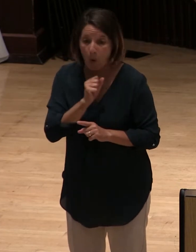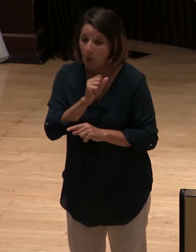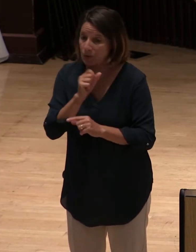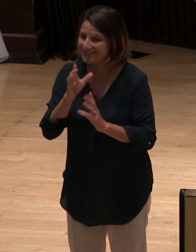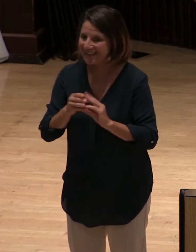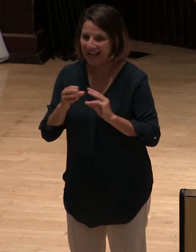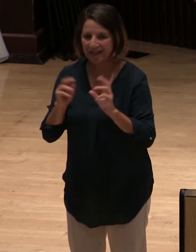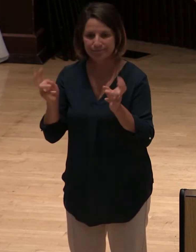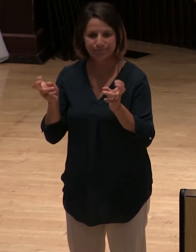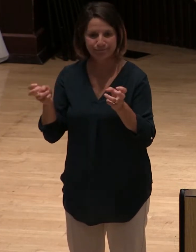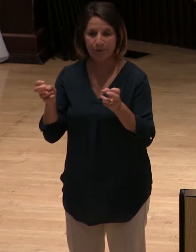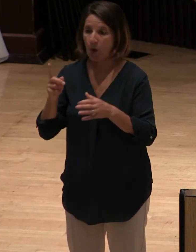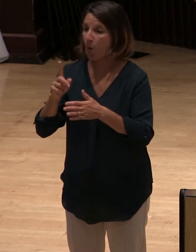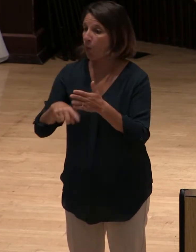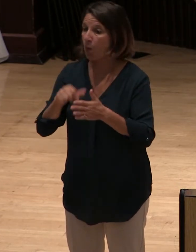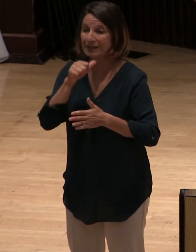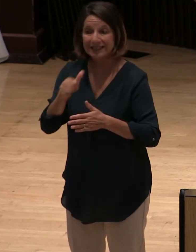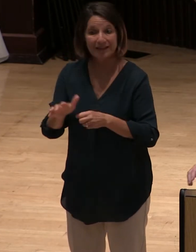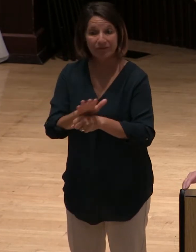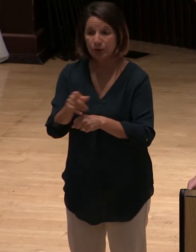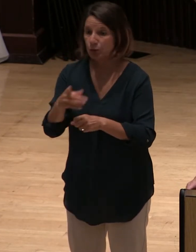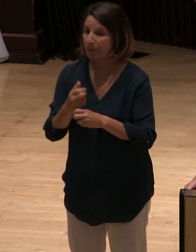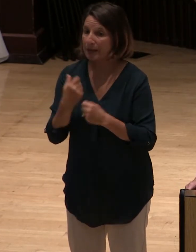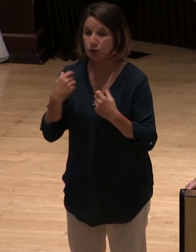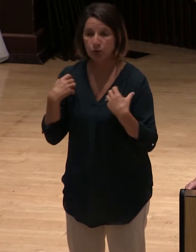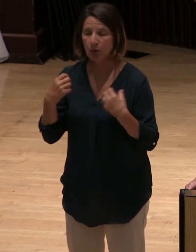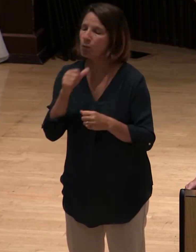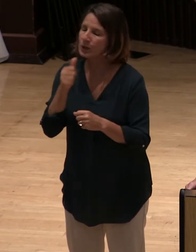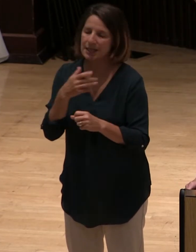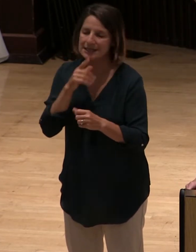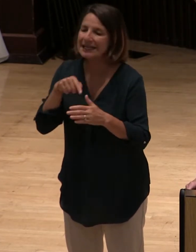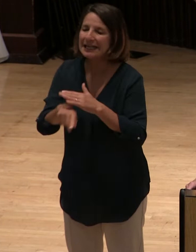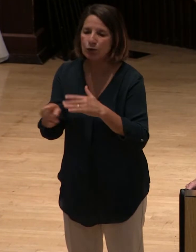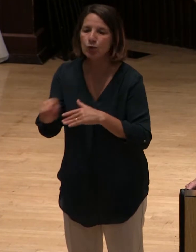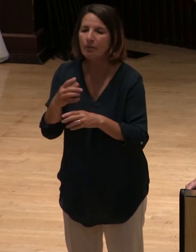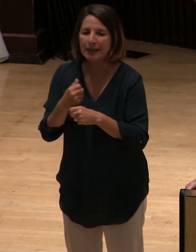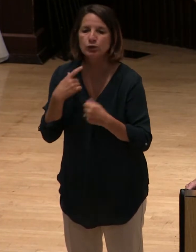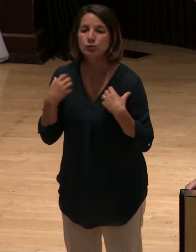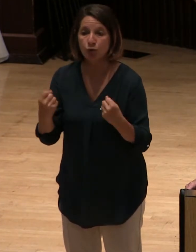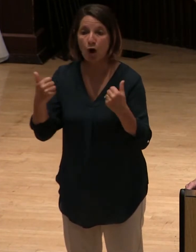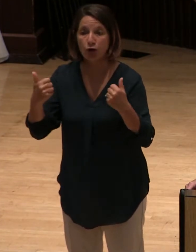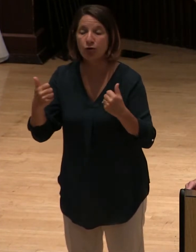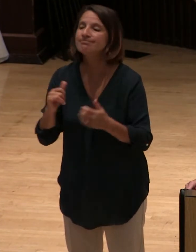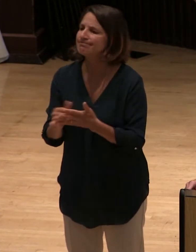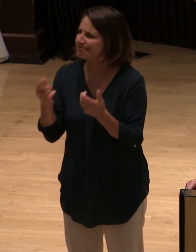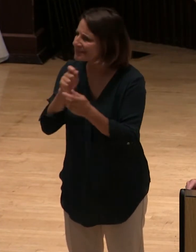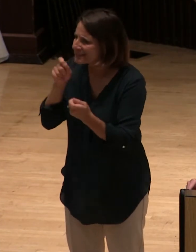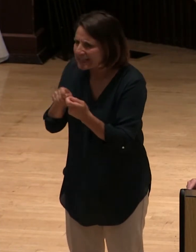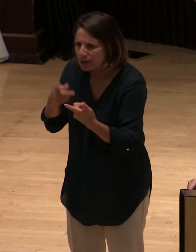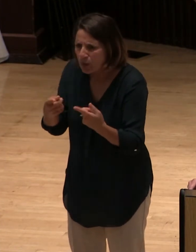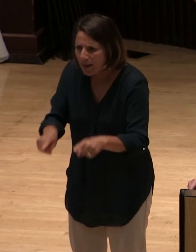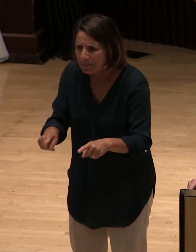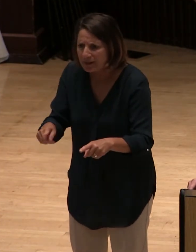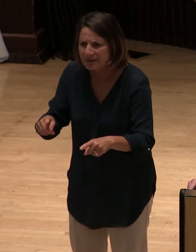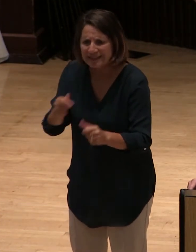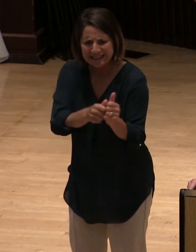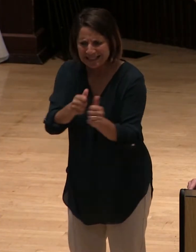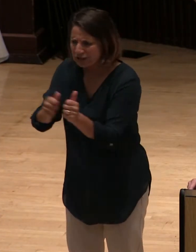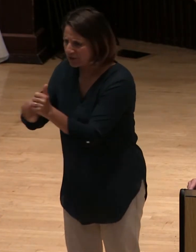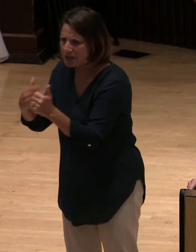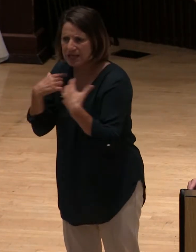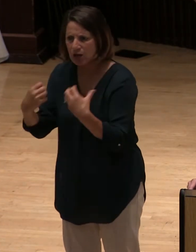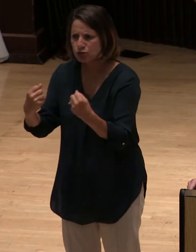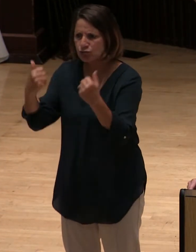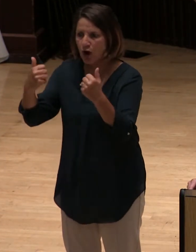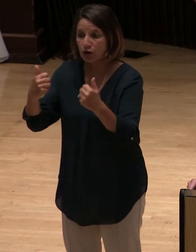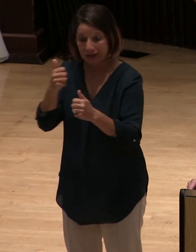stronger. And that's exactly what happened. We all got stronger. Each one of us had to individually